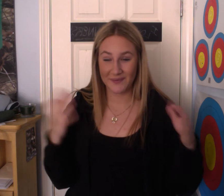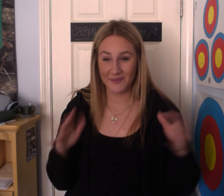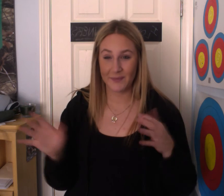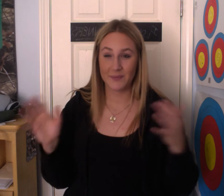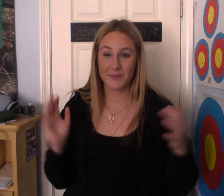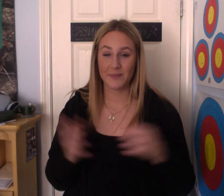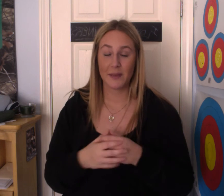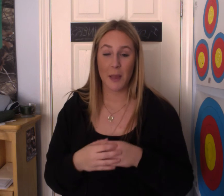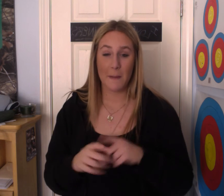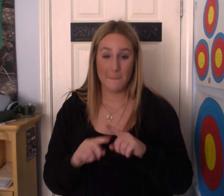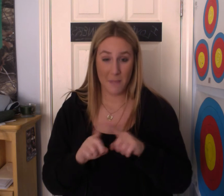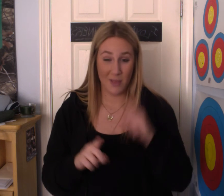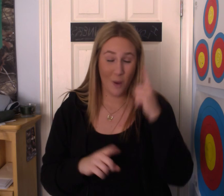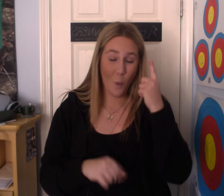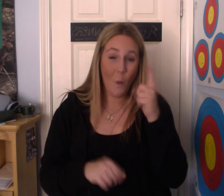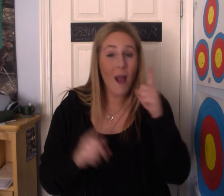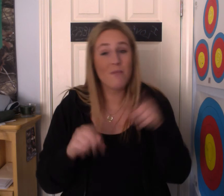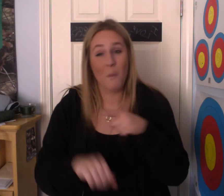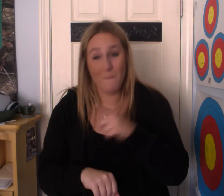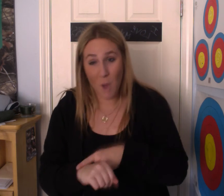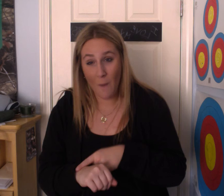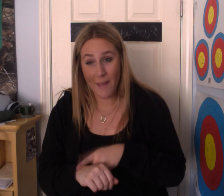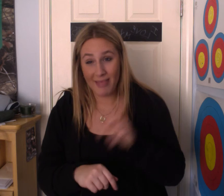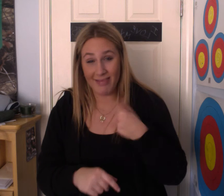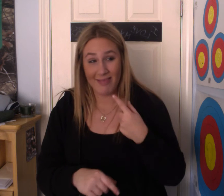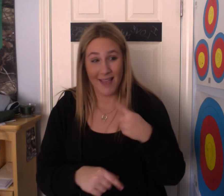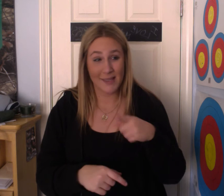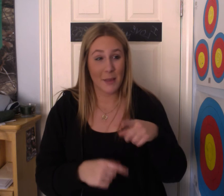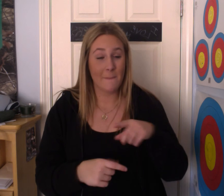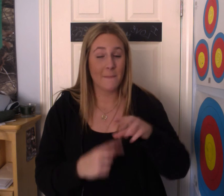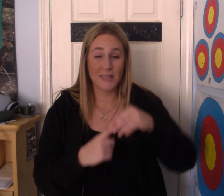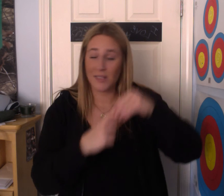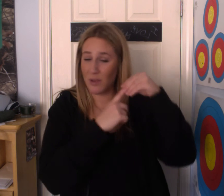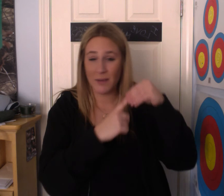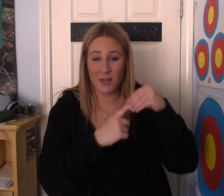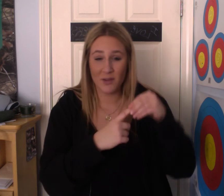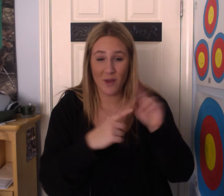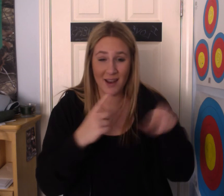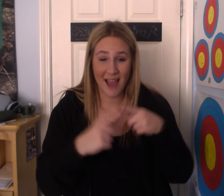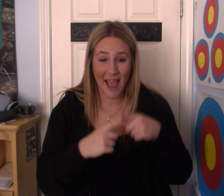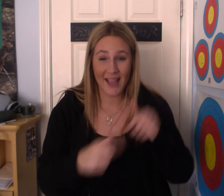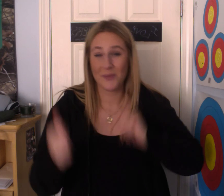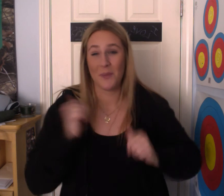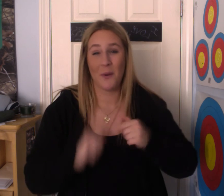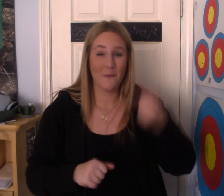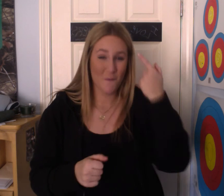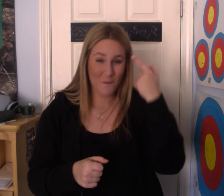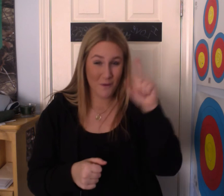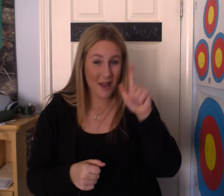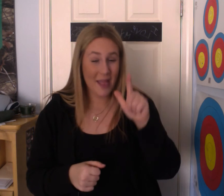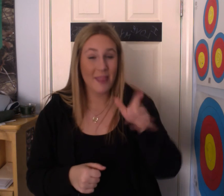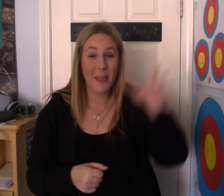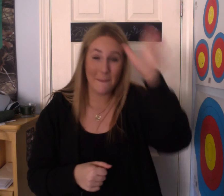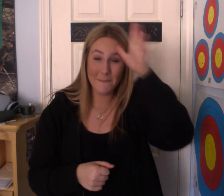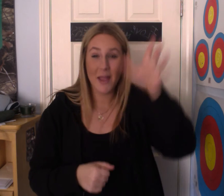But the one moment that stands out the most was when I got to perform for the man who flies like a butterfly